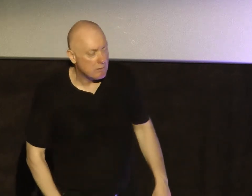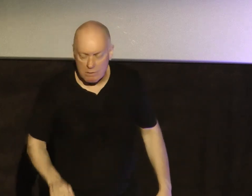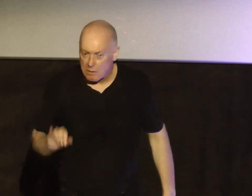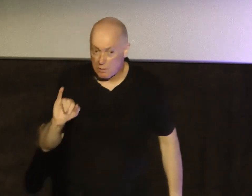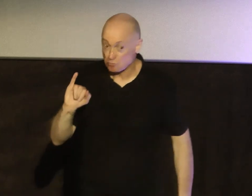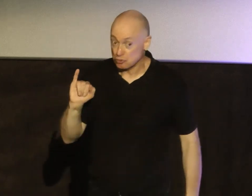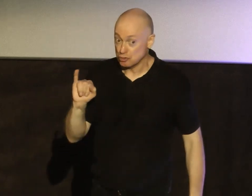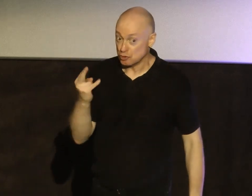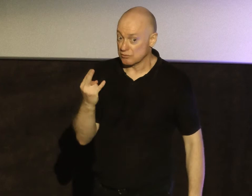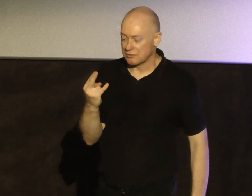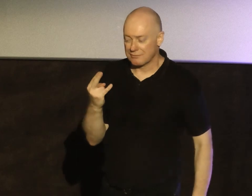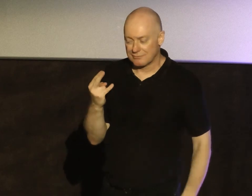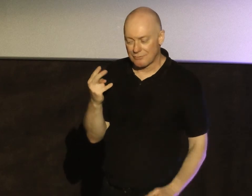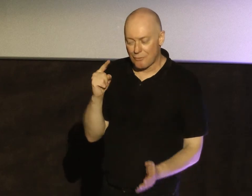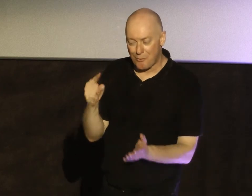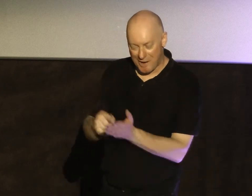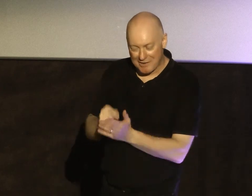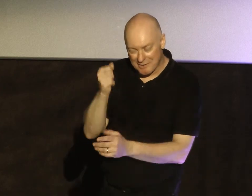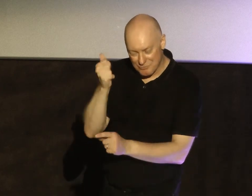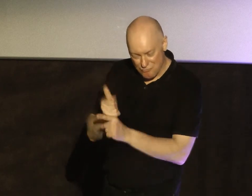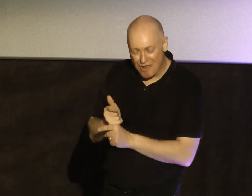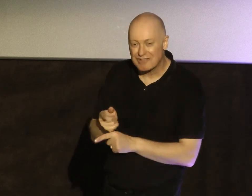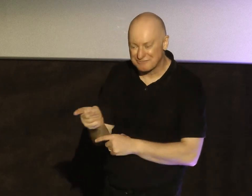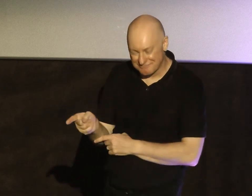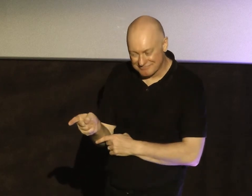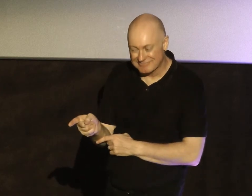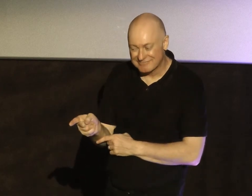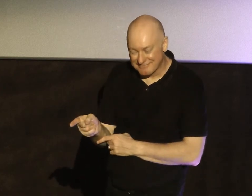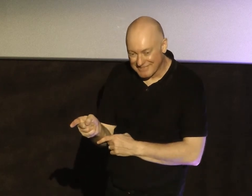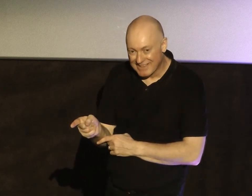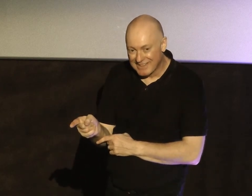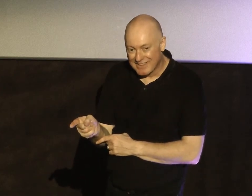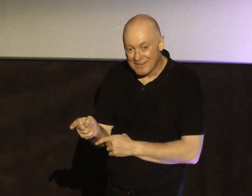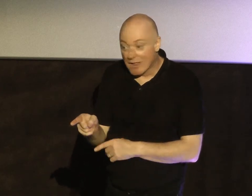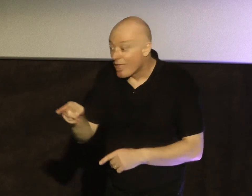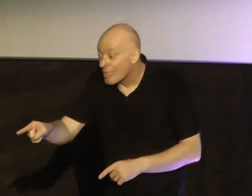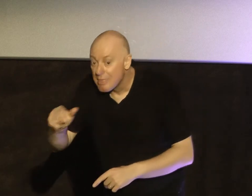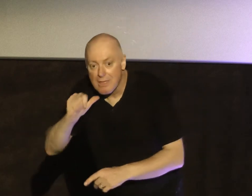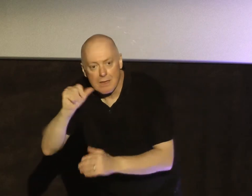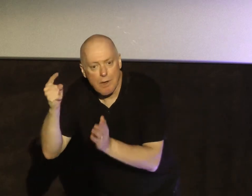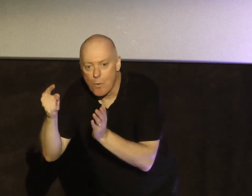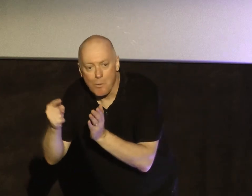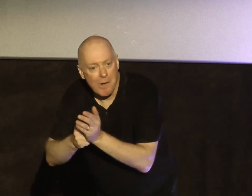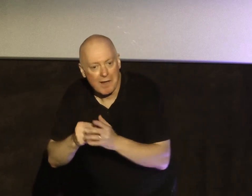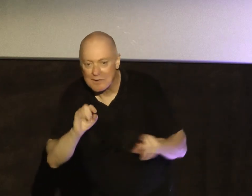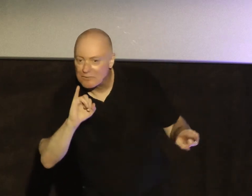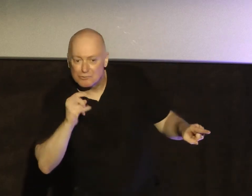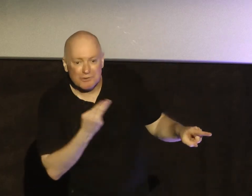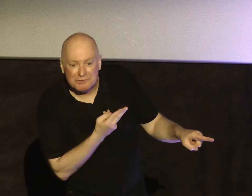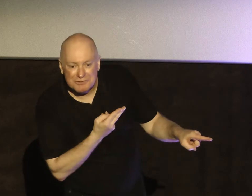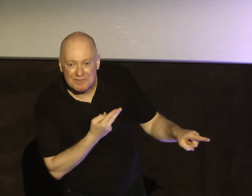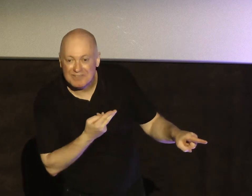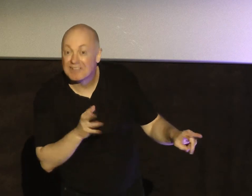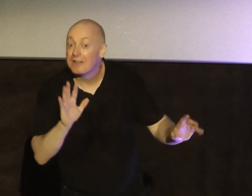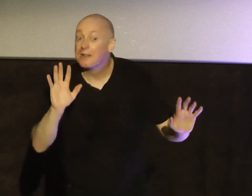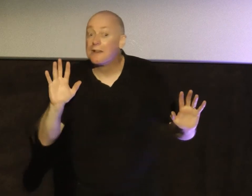Joseph recognized his brothers," it tells us again, "but they did not recognize him." Ultimately, loved ones, what we have to